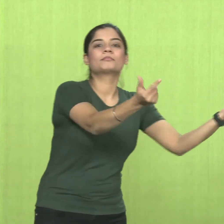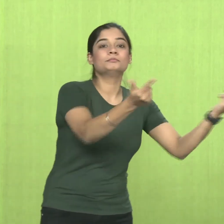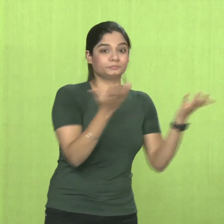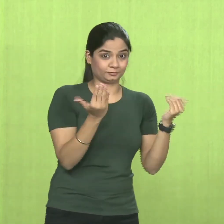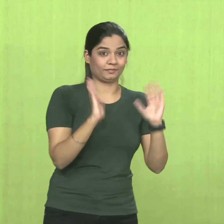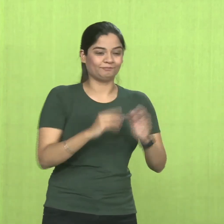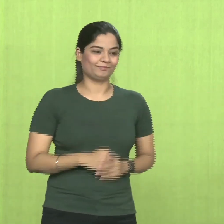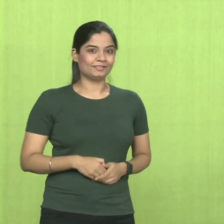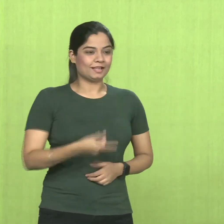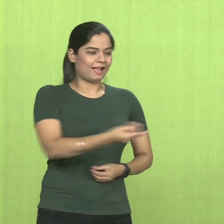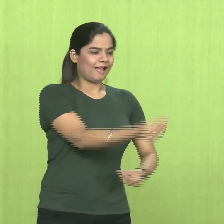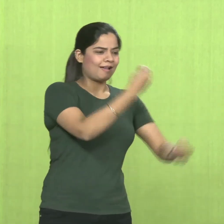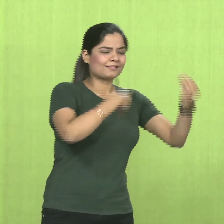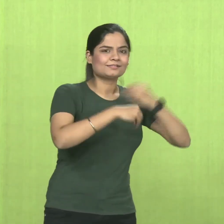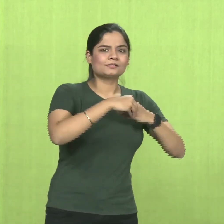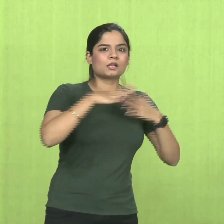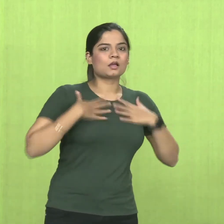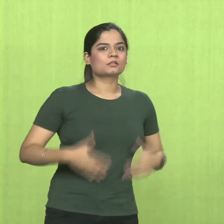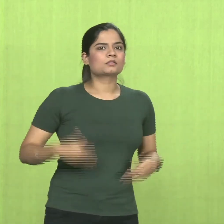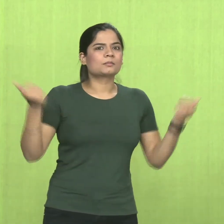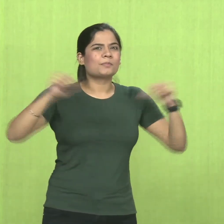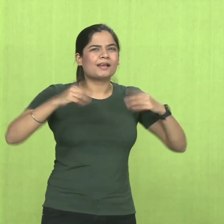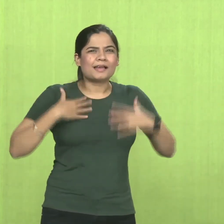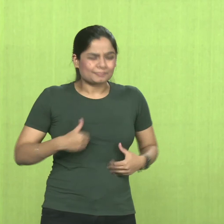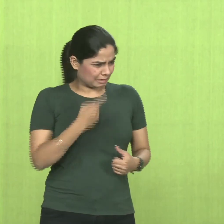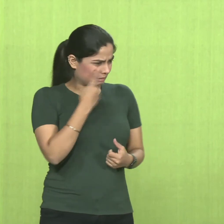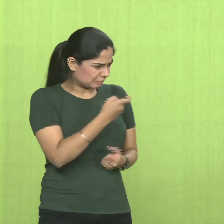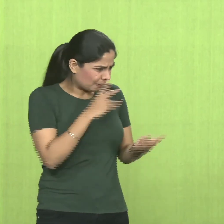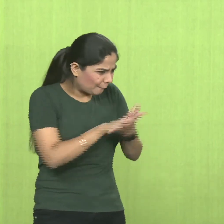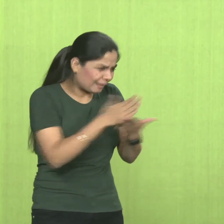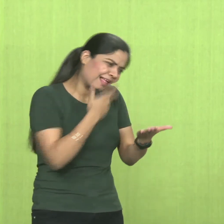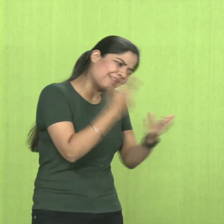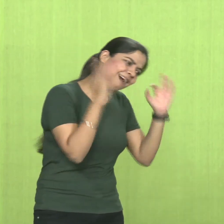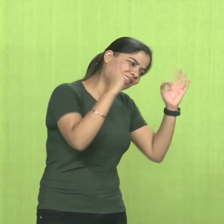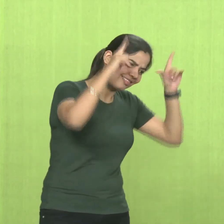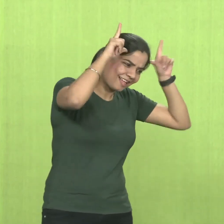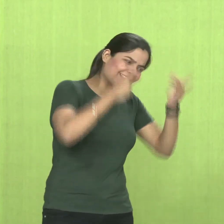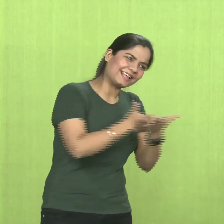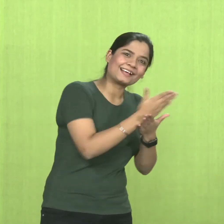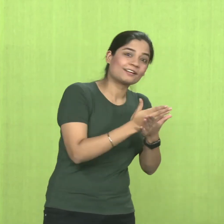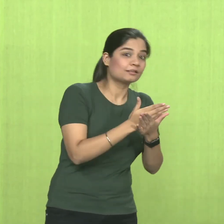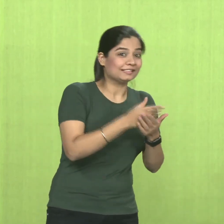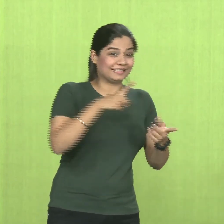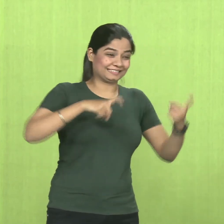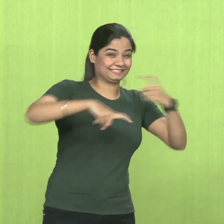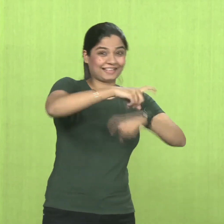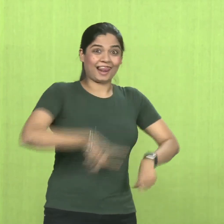there were insects in the food. It can cause a really hazardous effect on our health because we don't know that what kind of insects are